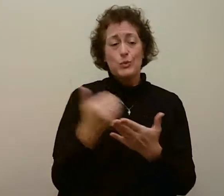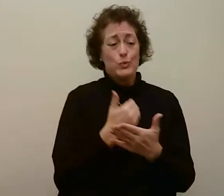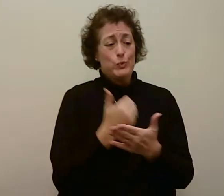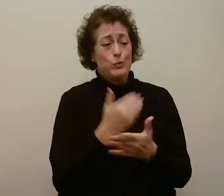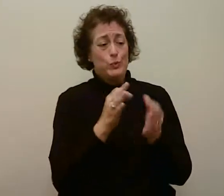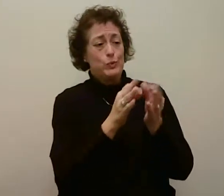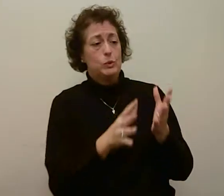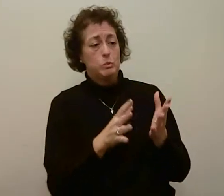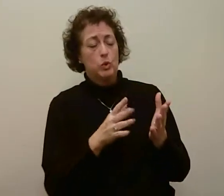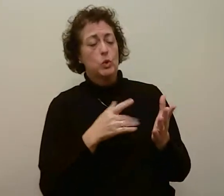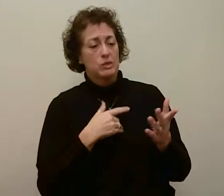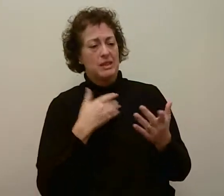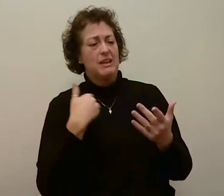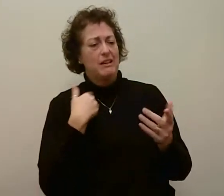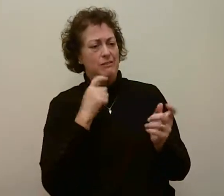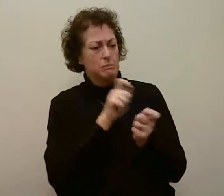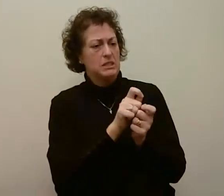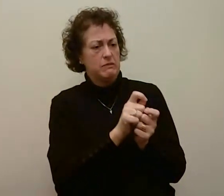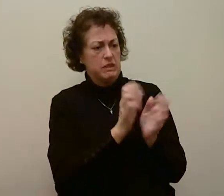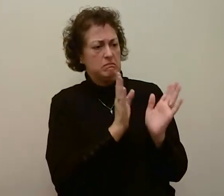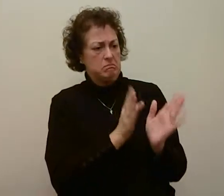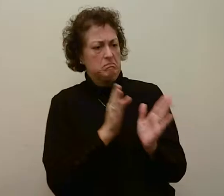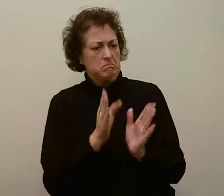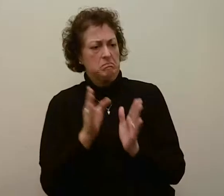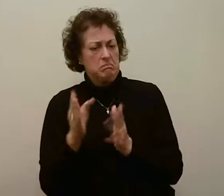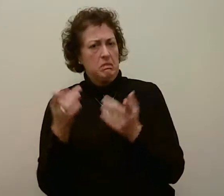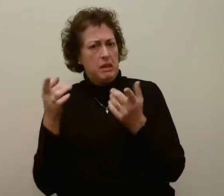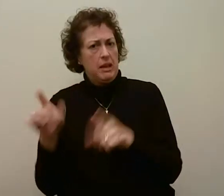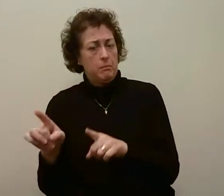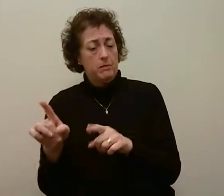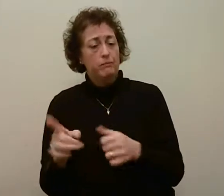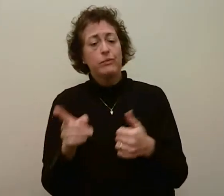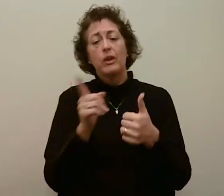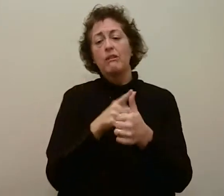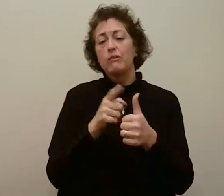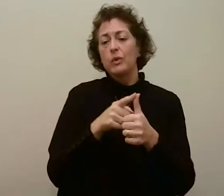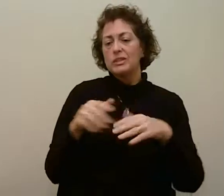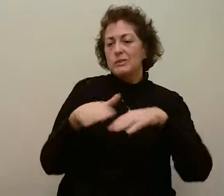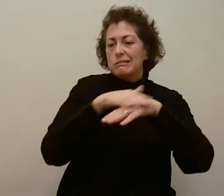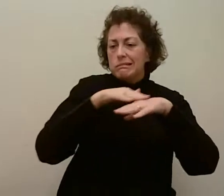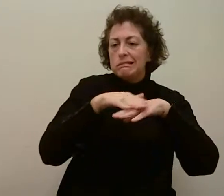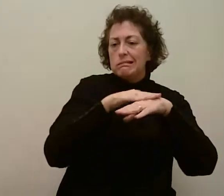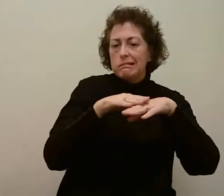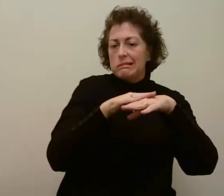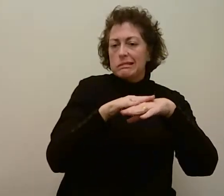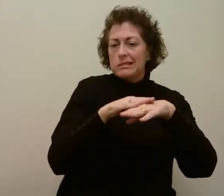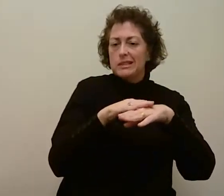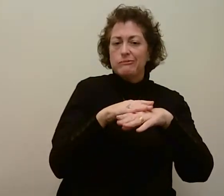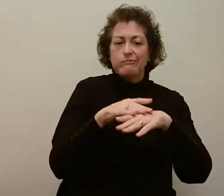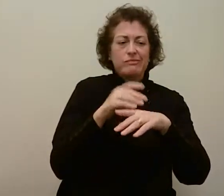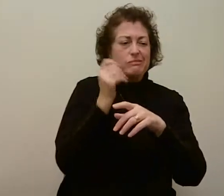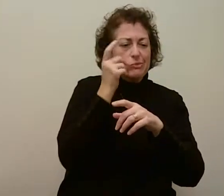development. First, there's sort of a superficial, literal understanding that transitions to more